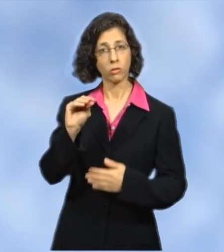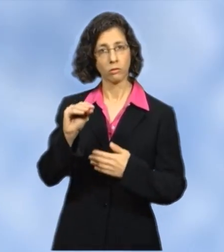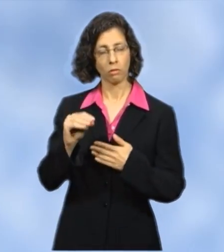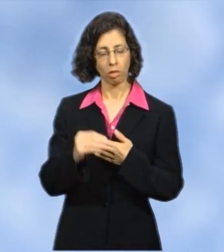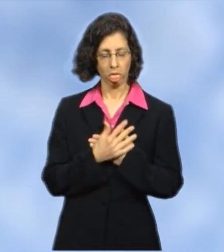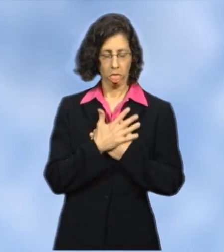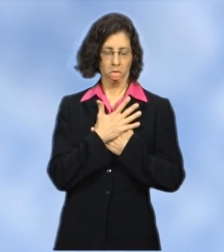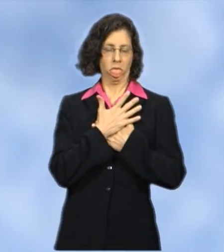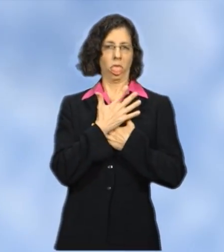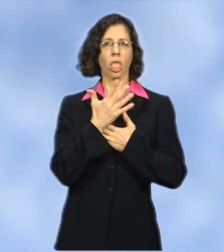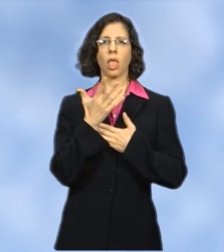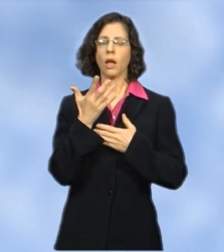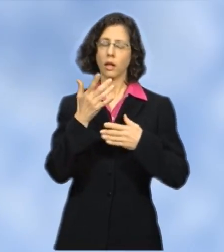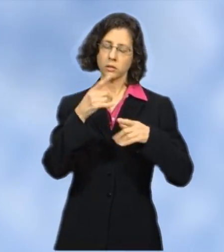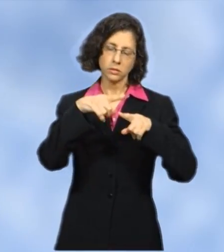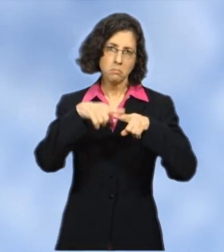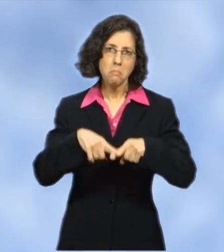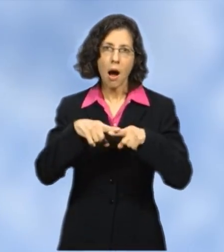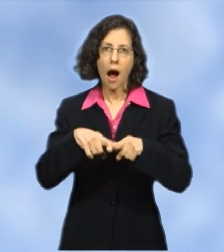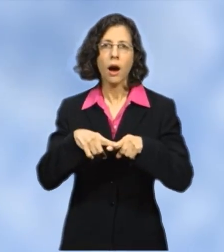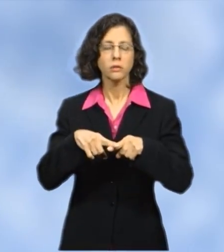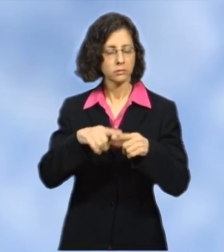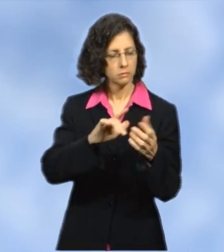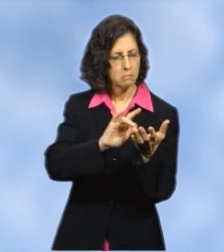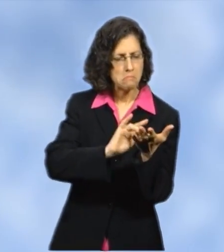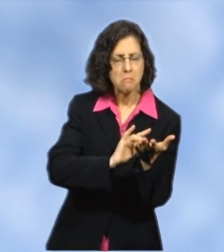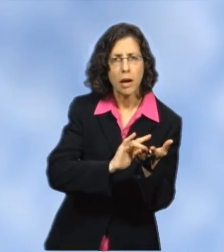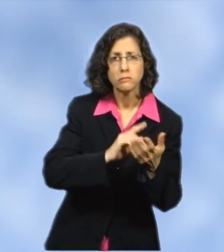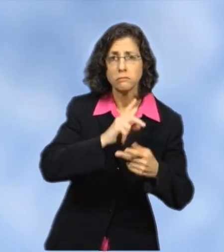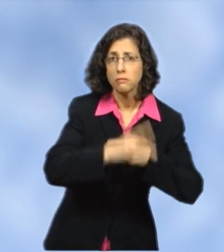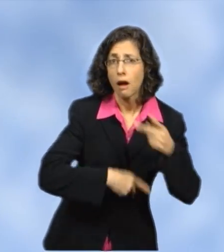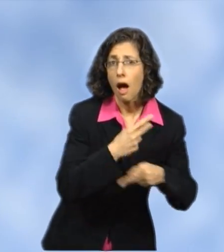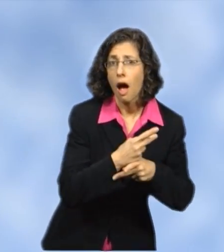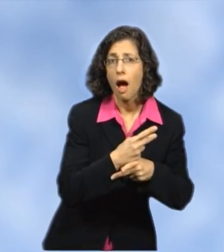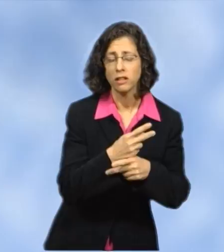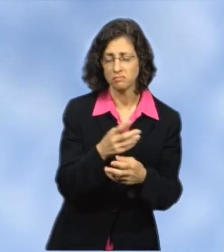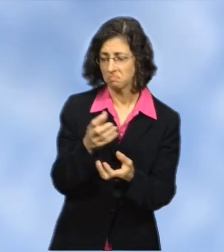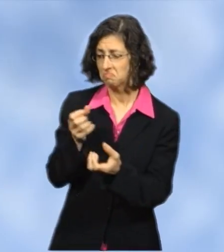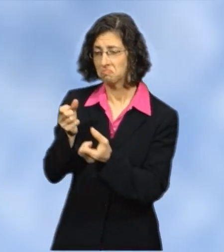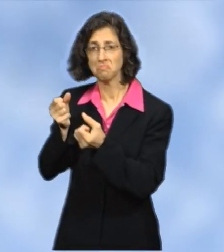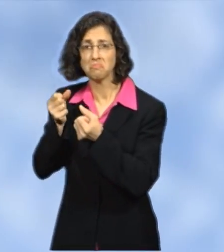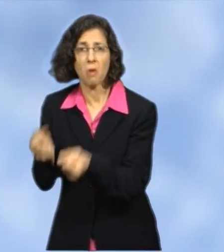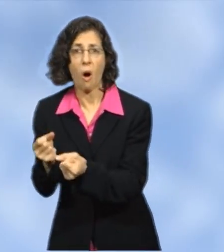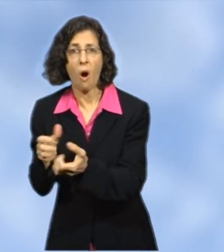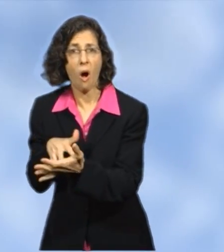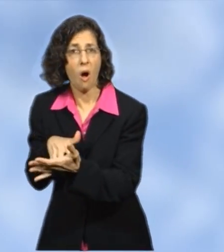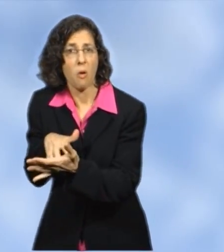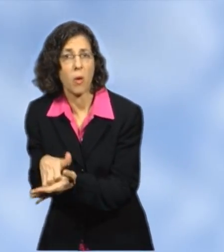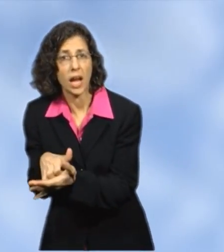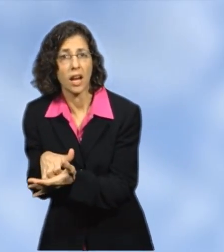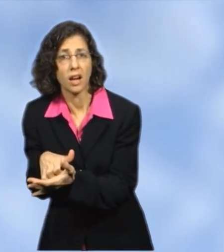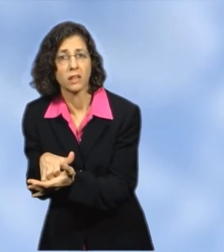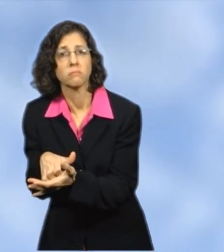Chemotherapy often causes a number of side effects depending on the drugs used and the amounts